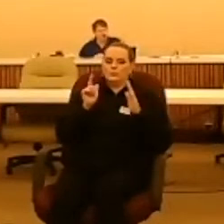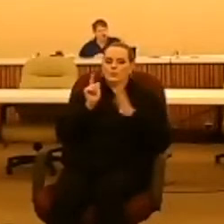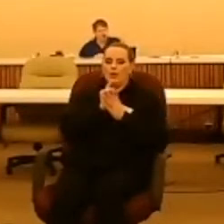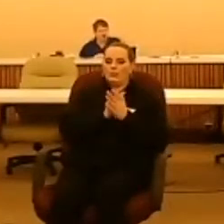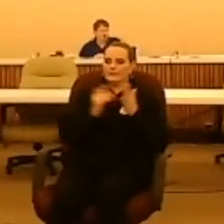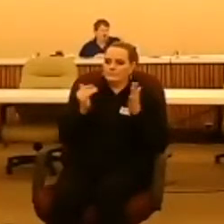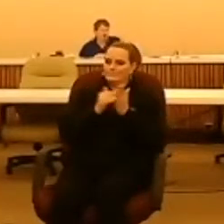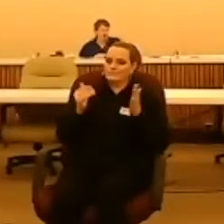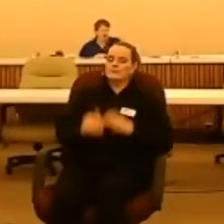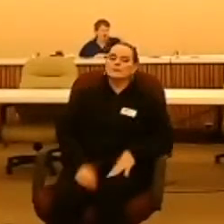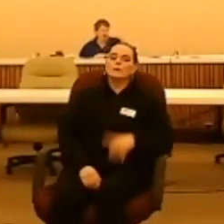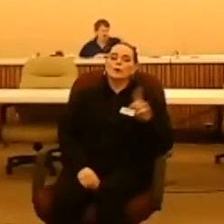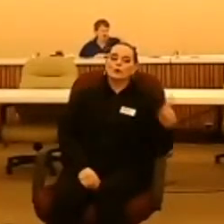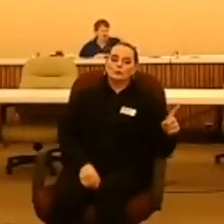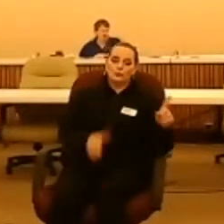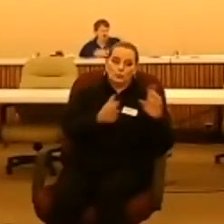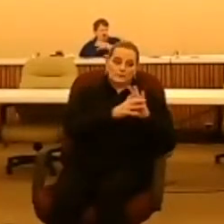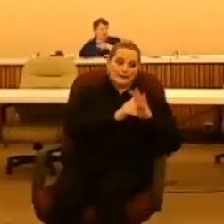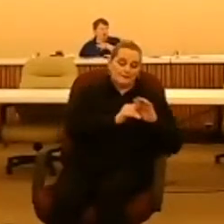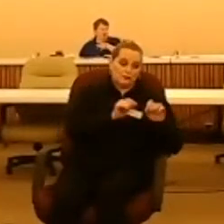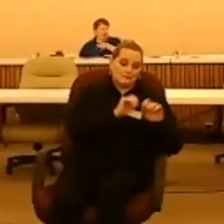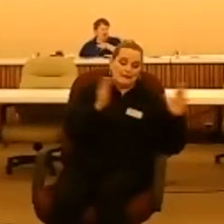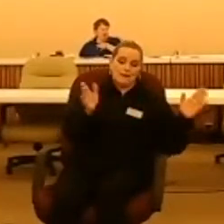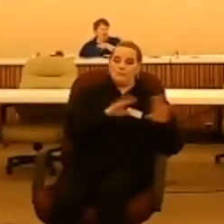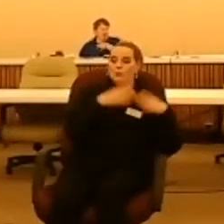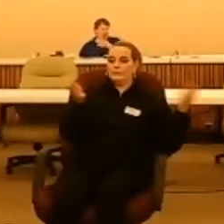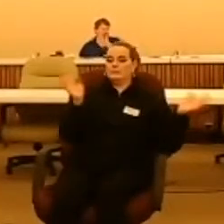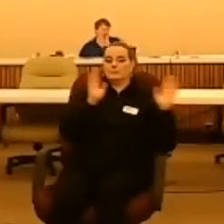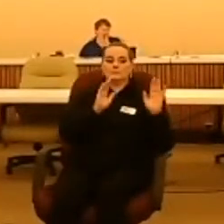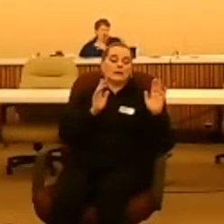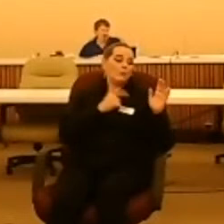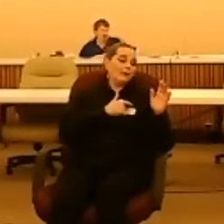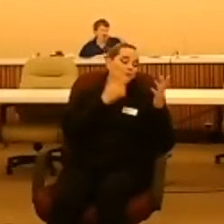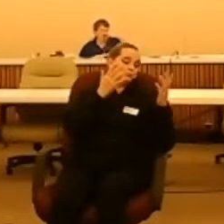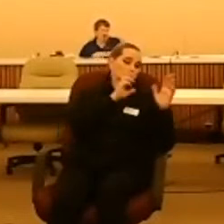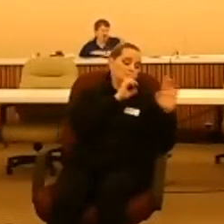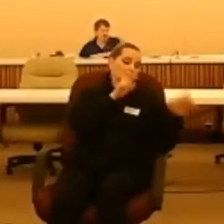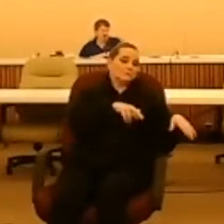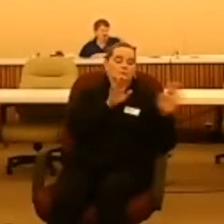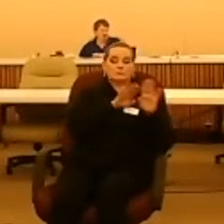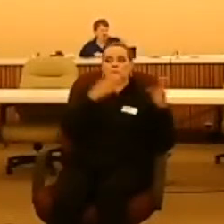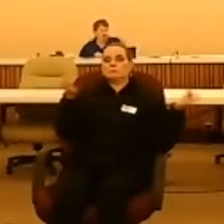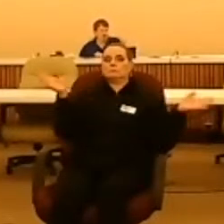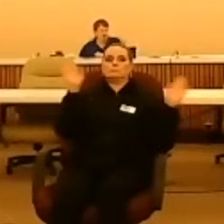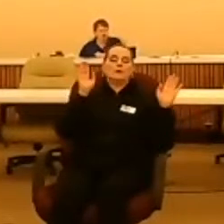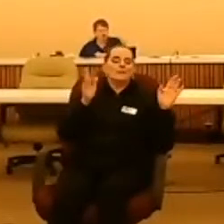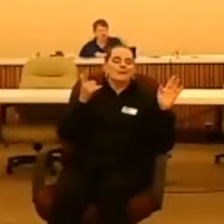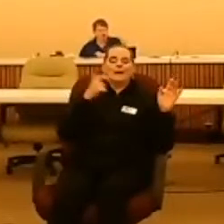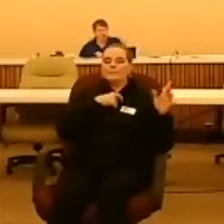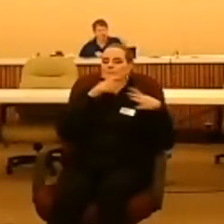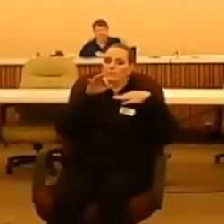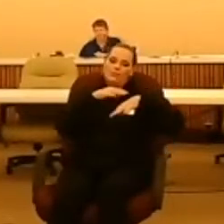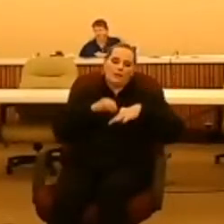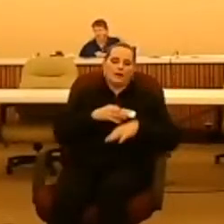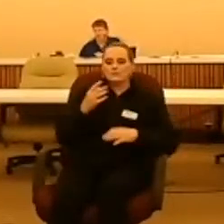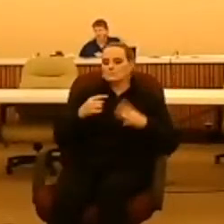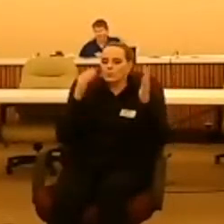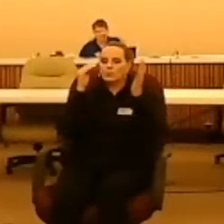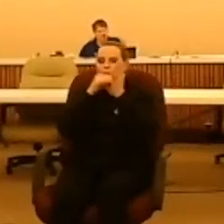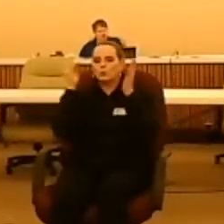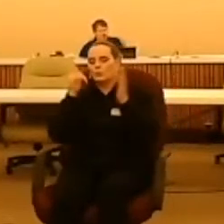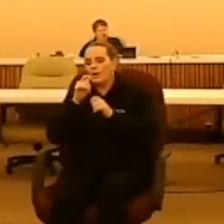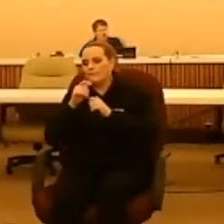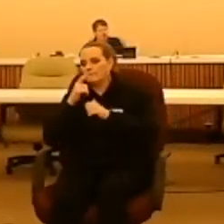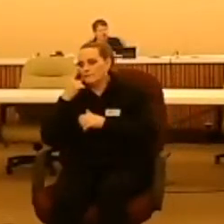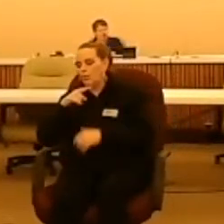statement just now opened us up to a lawsuit. My response to you just opened us up to a lawsuit, right? You know, it gets into, you can sue about